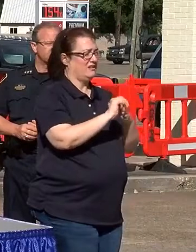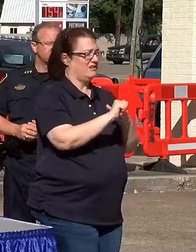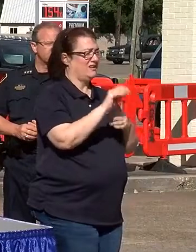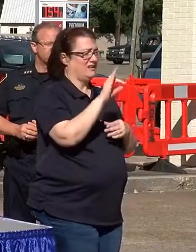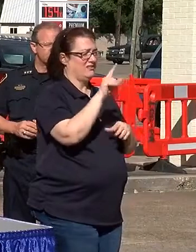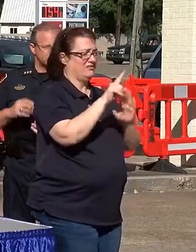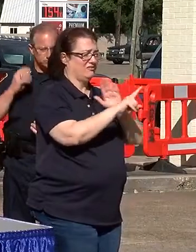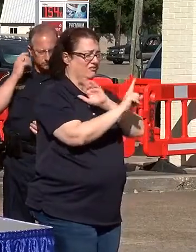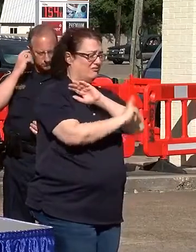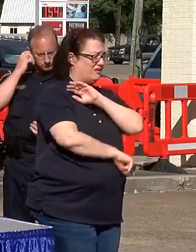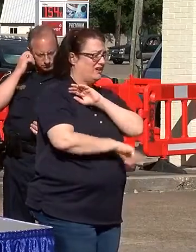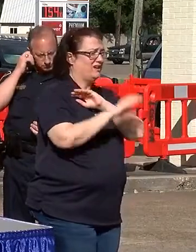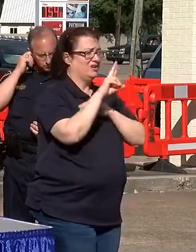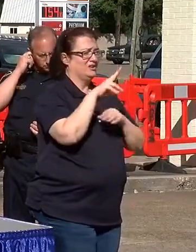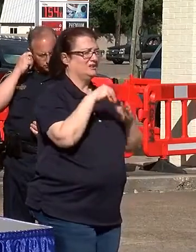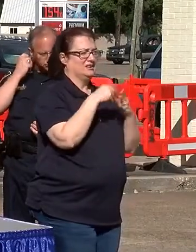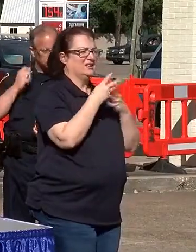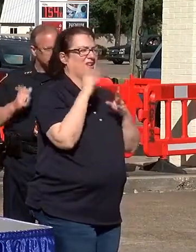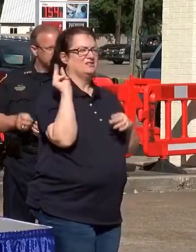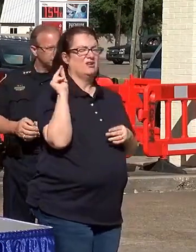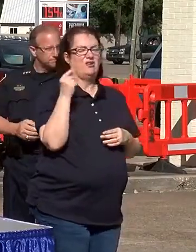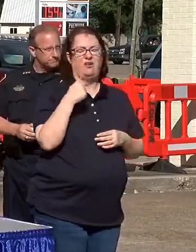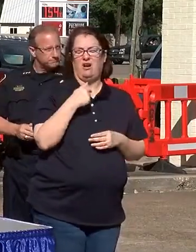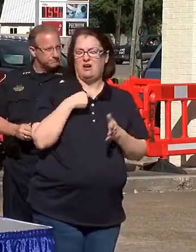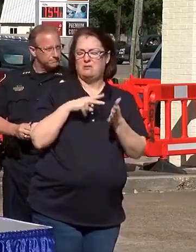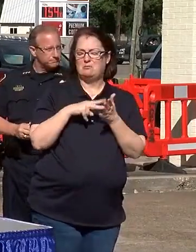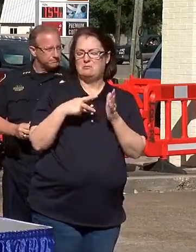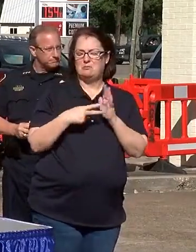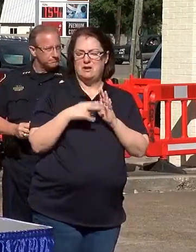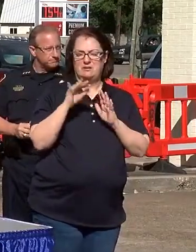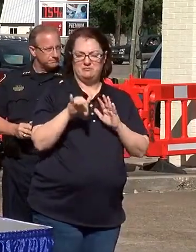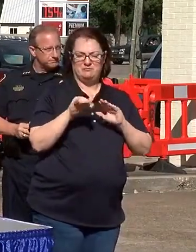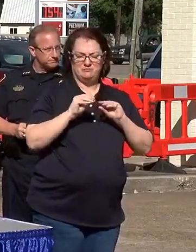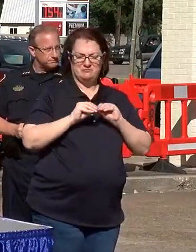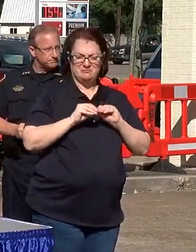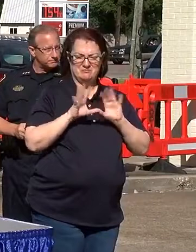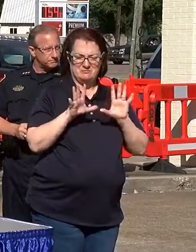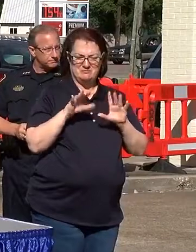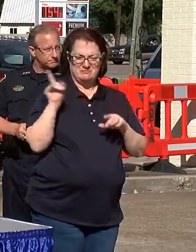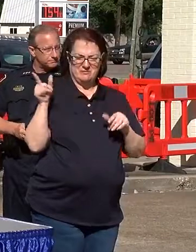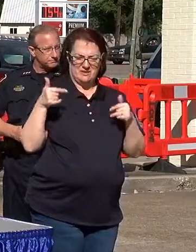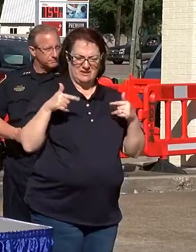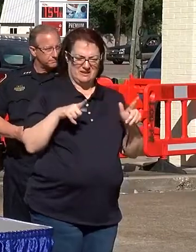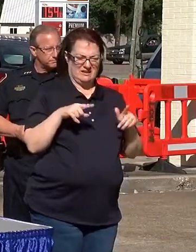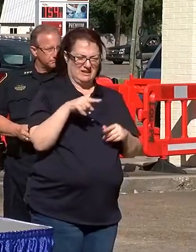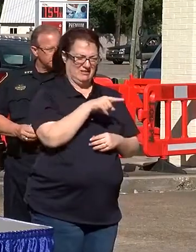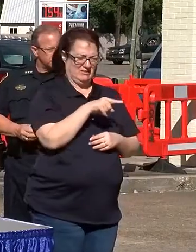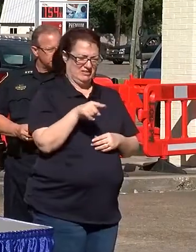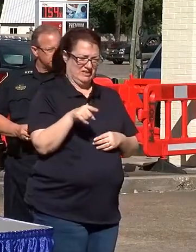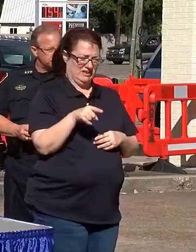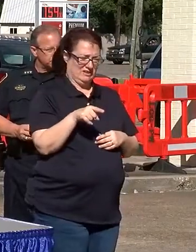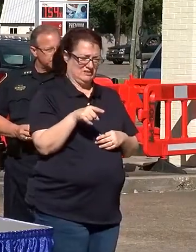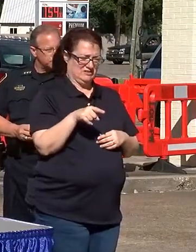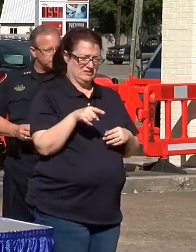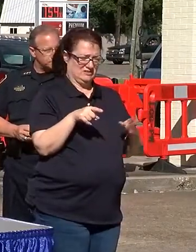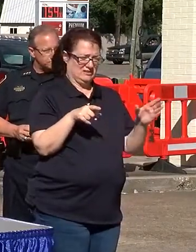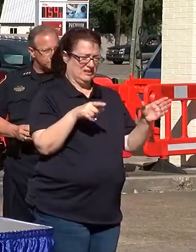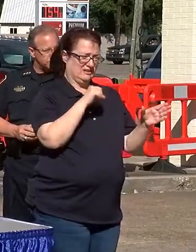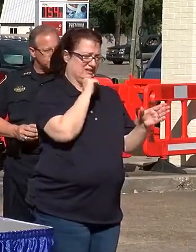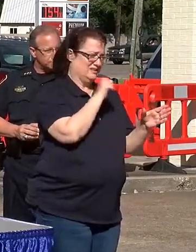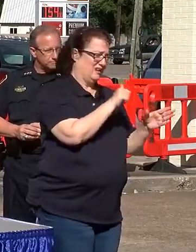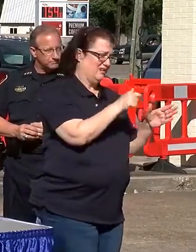in the parish jail. Clarification. Were you allowing these sort of gray area businesses to continue operations before